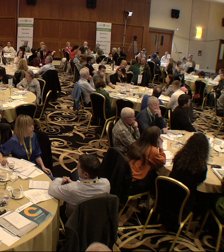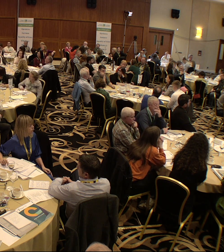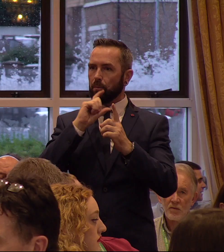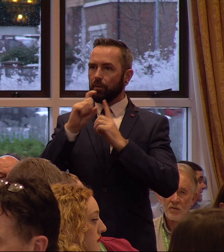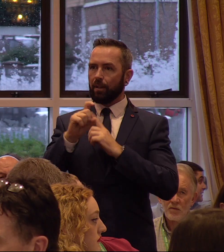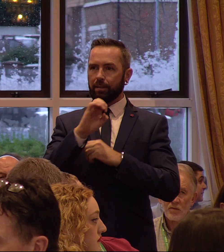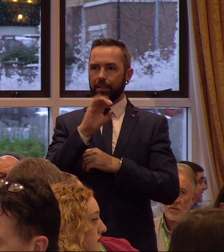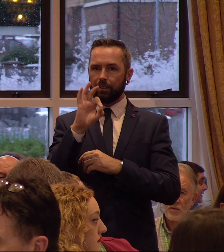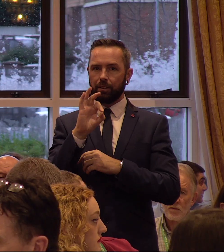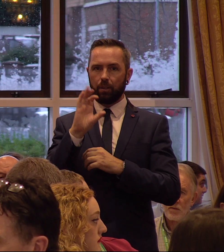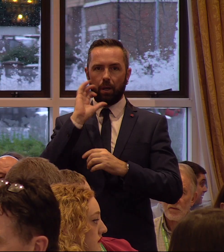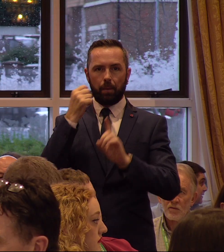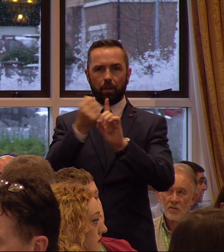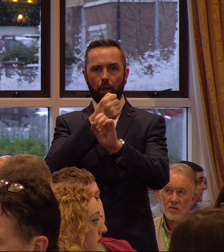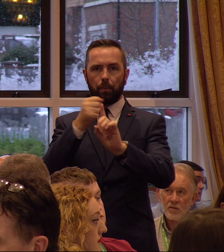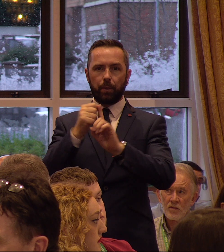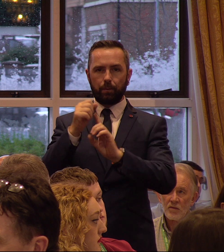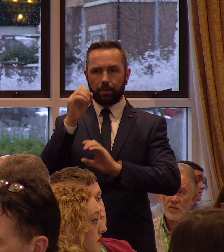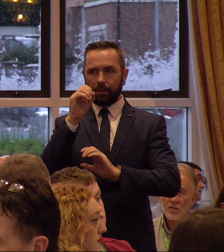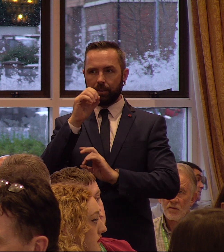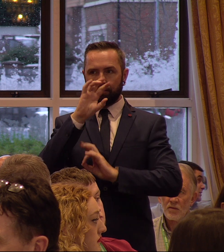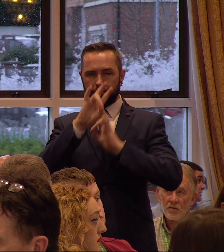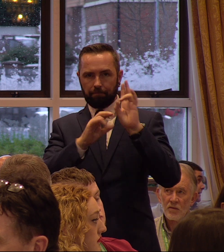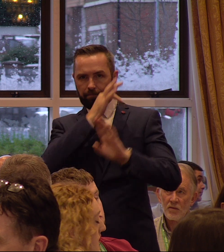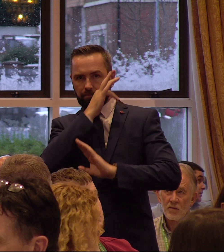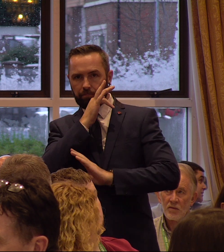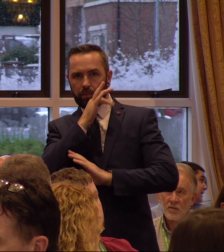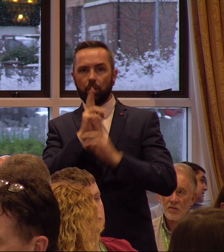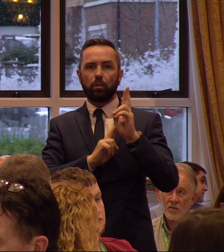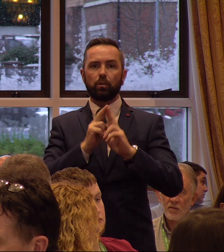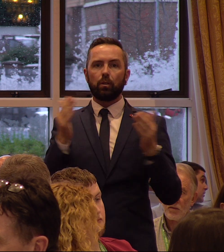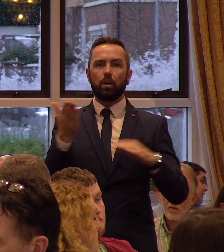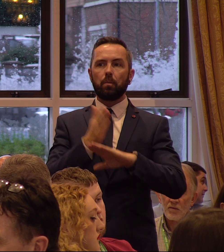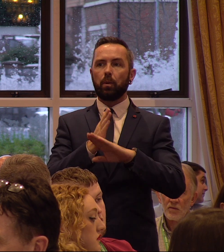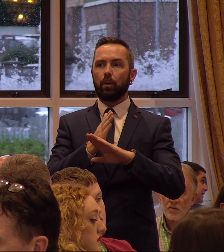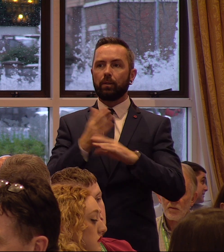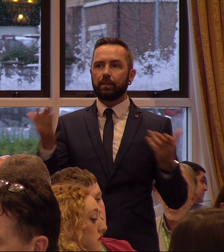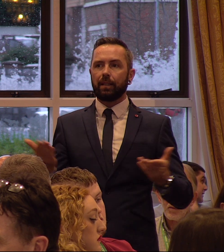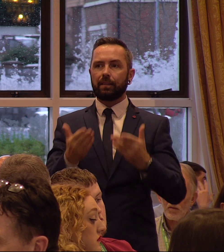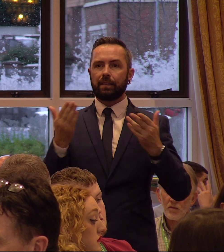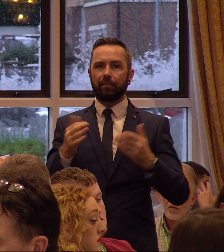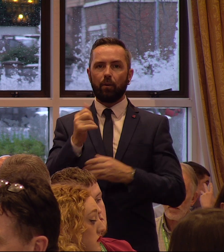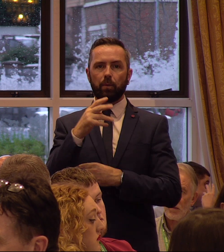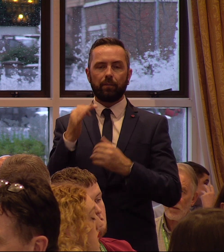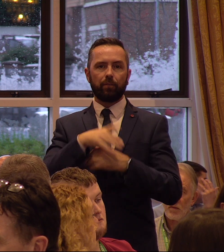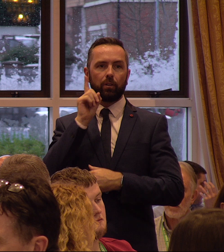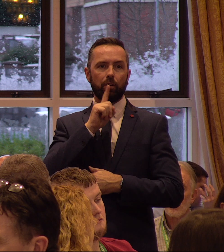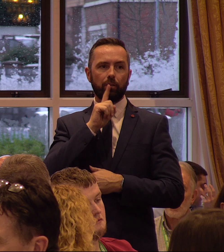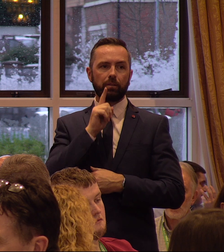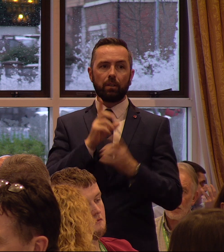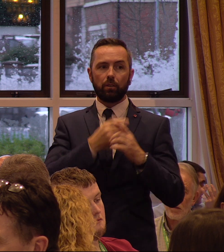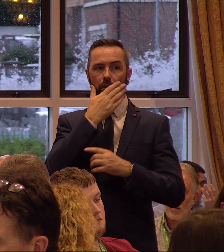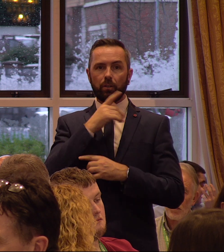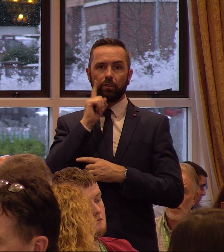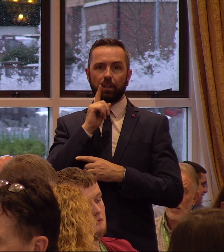e.g. abuse scandals? Should employers incentivise apprenticeships for girls? Does gender influence choice of travel